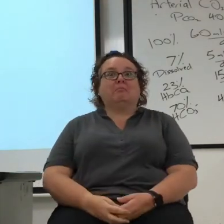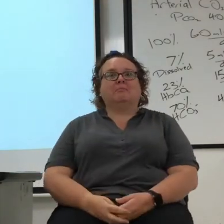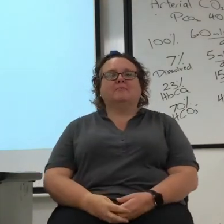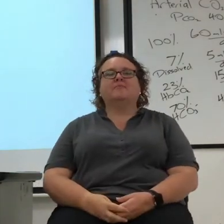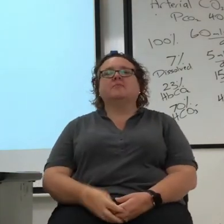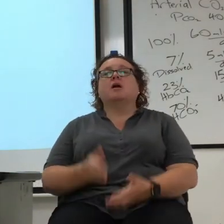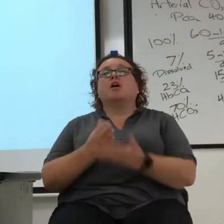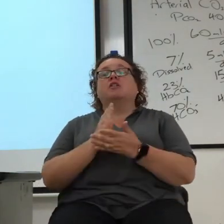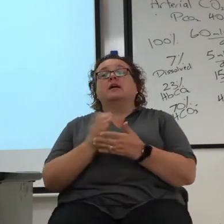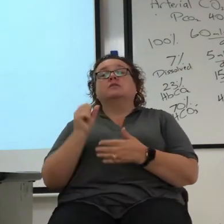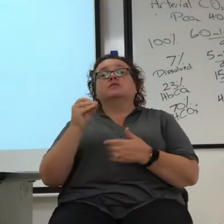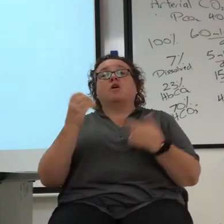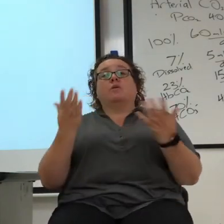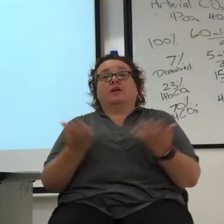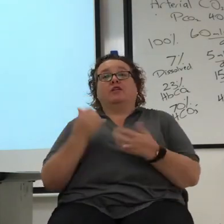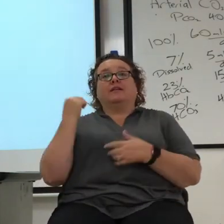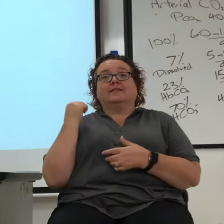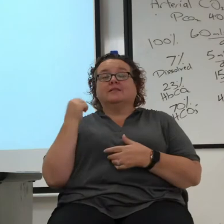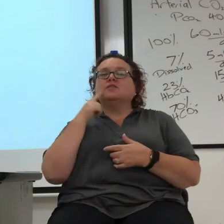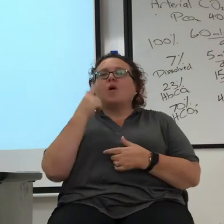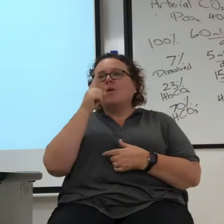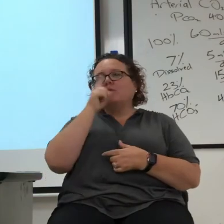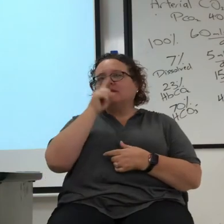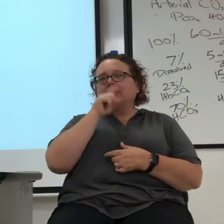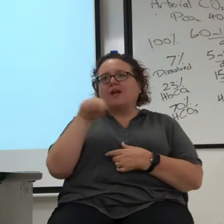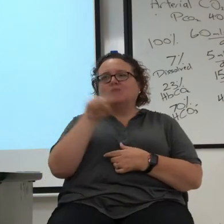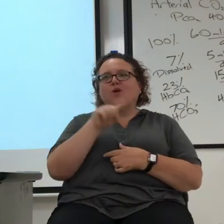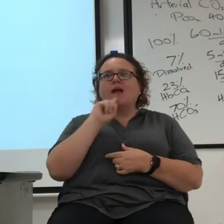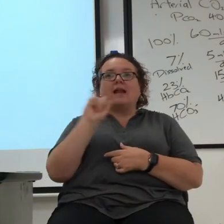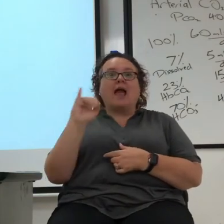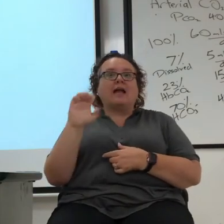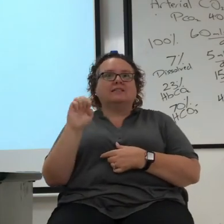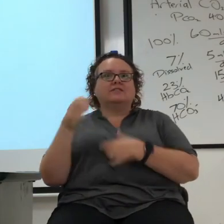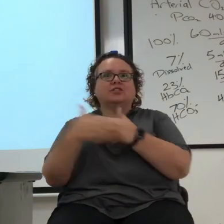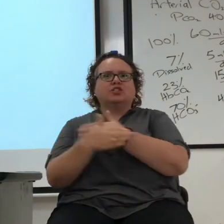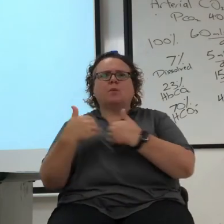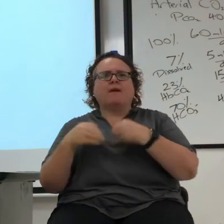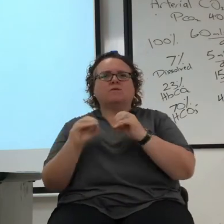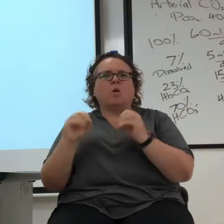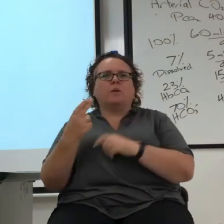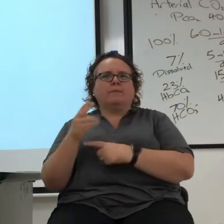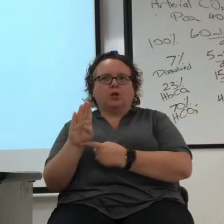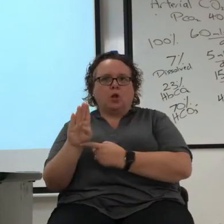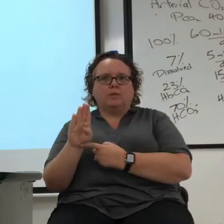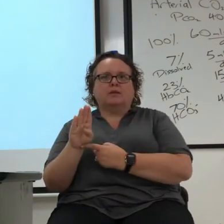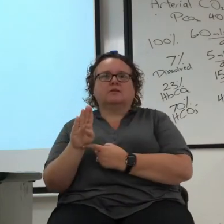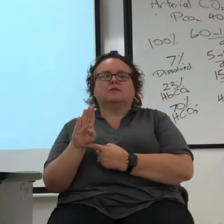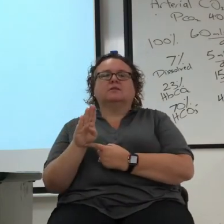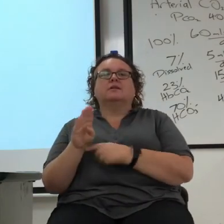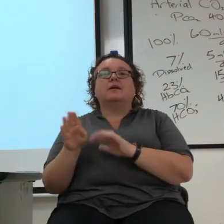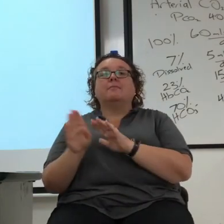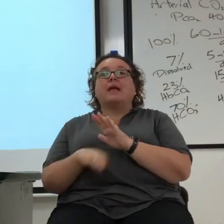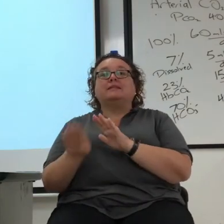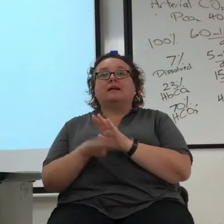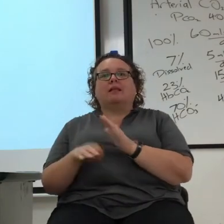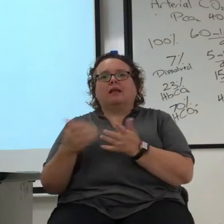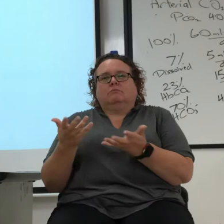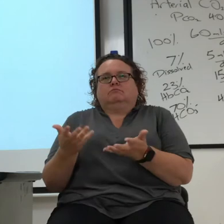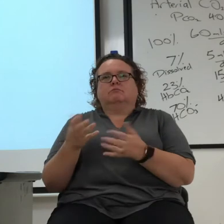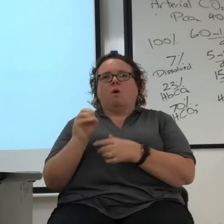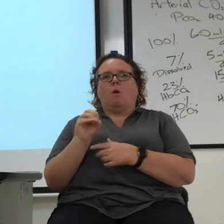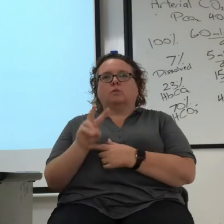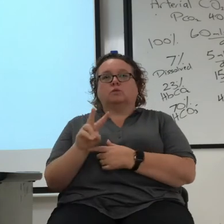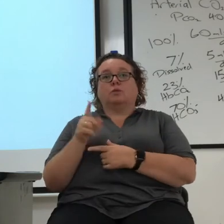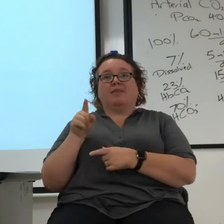All right, so here it is. Here's like, well, pretend you're an ice fish and you have no hemoglobin, right? Basically, boom,